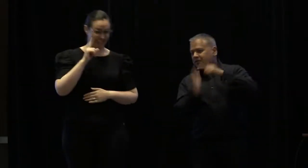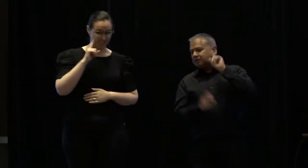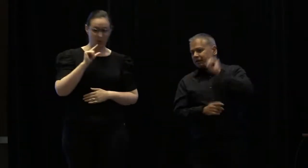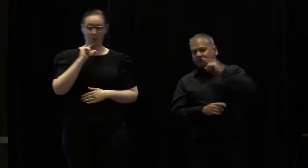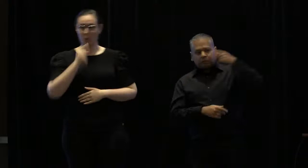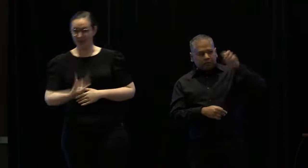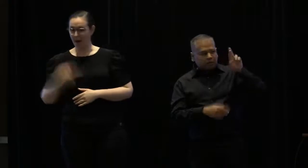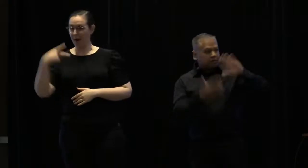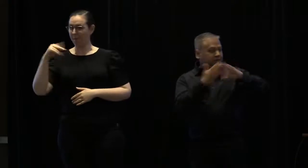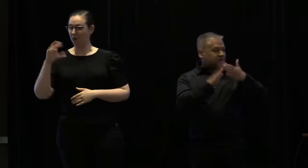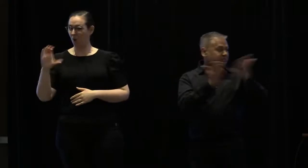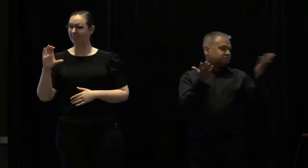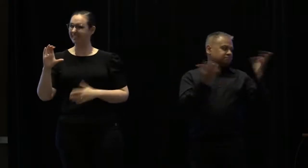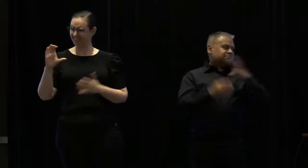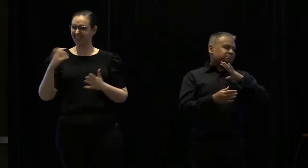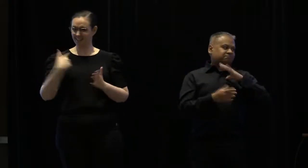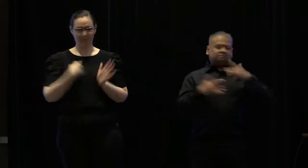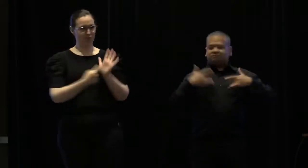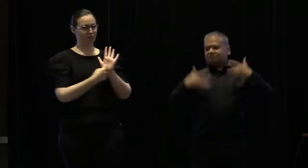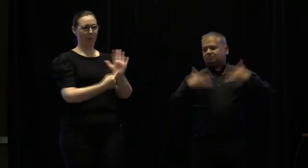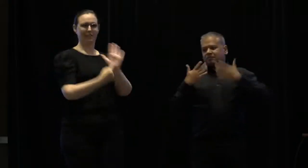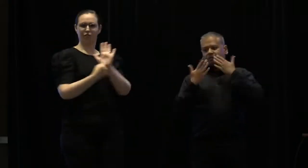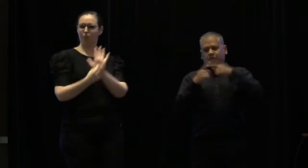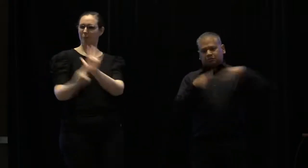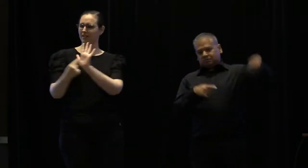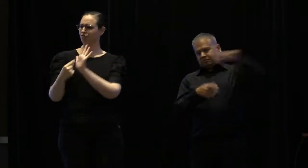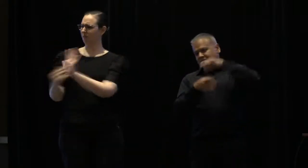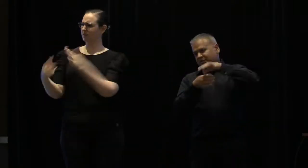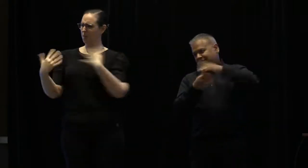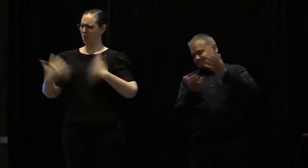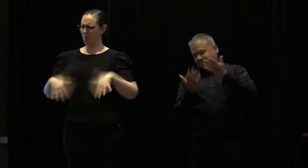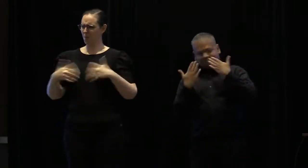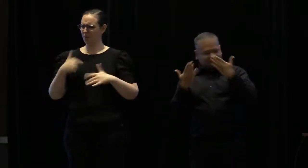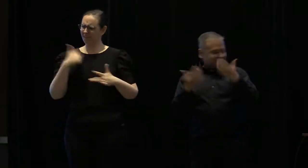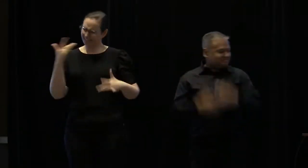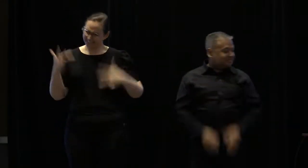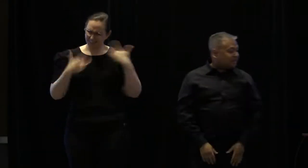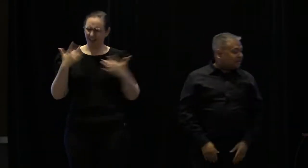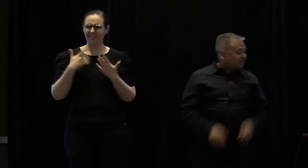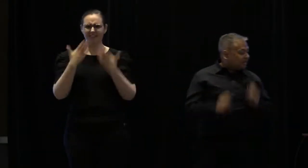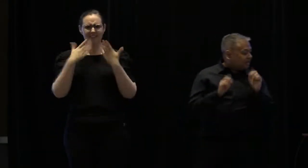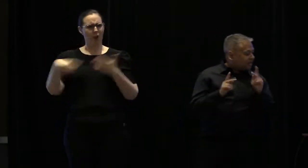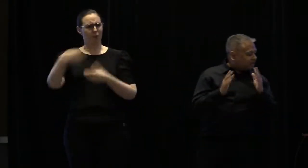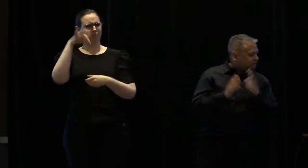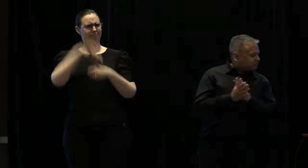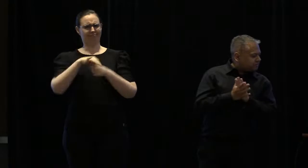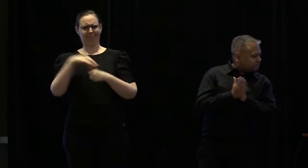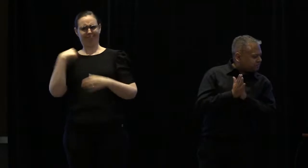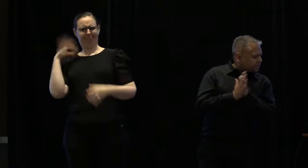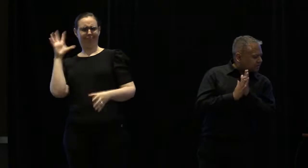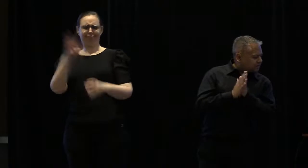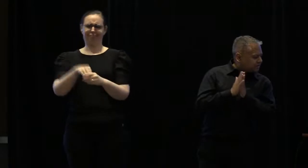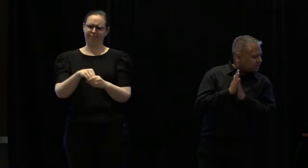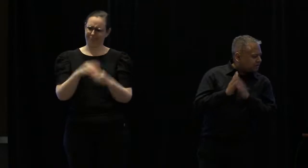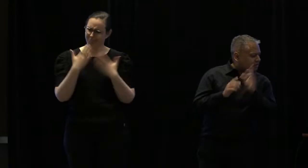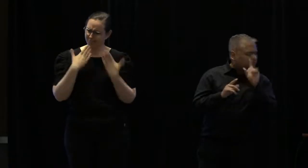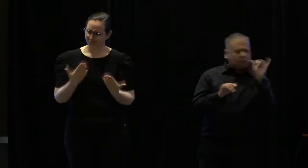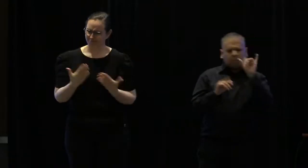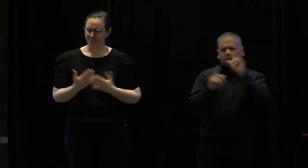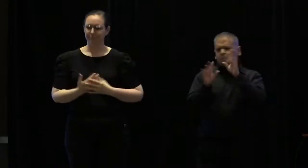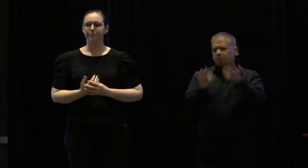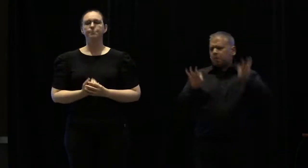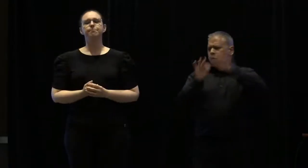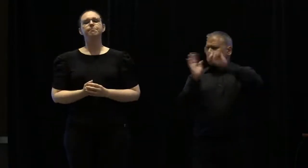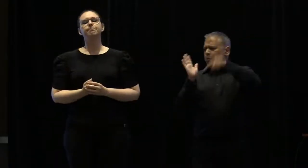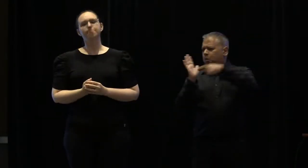So there's a few firsts to have the queer community represented and also to have the communities of color represented in